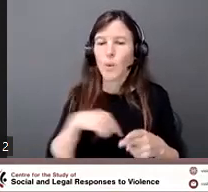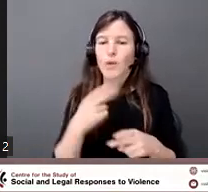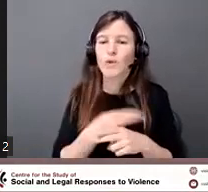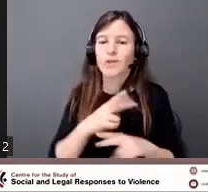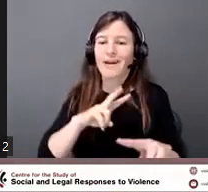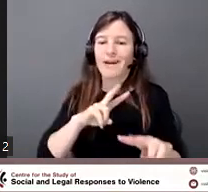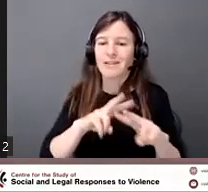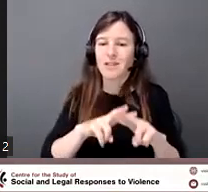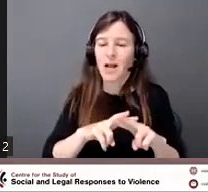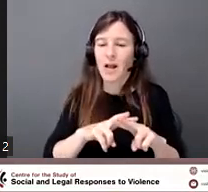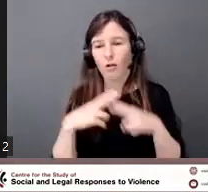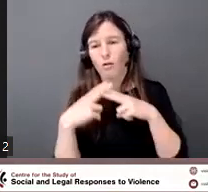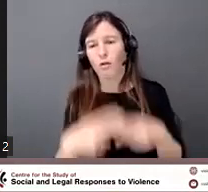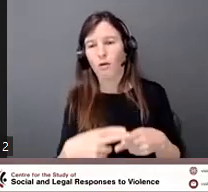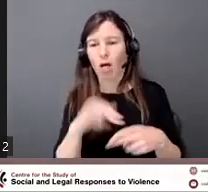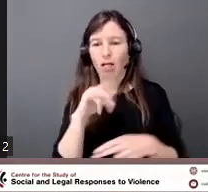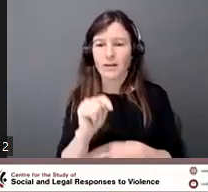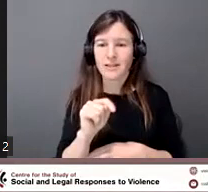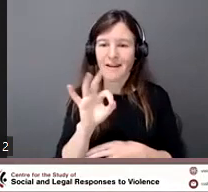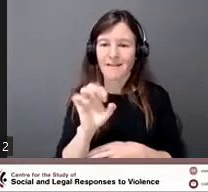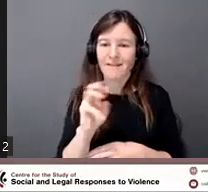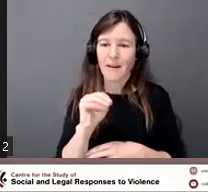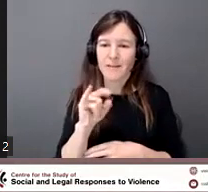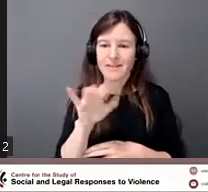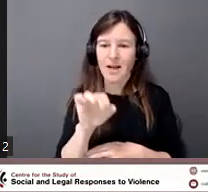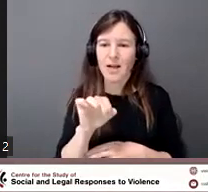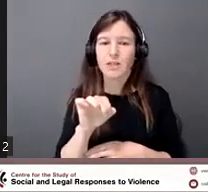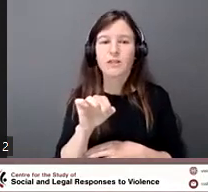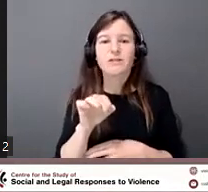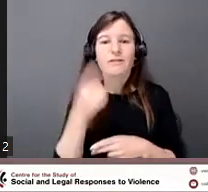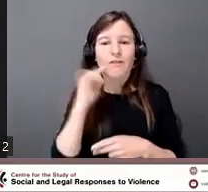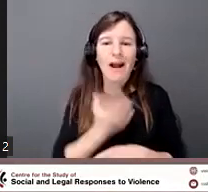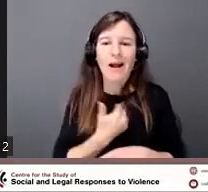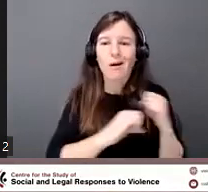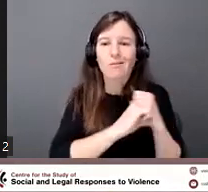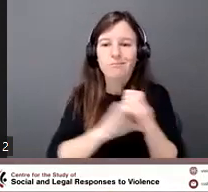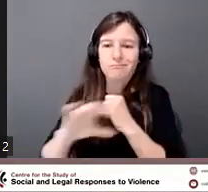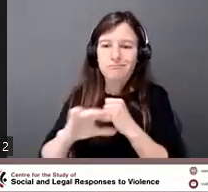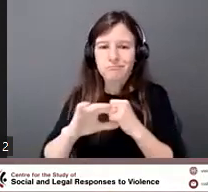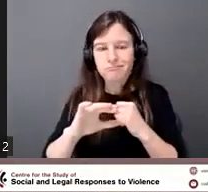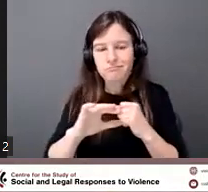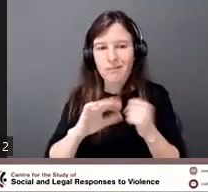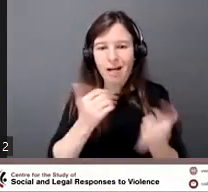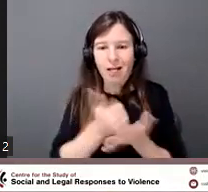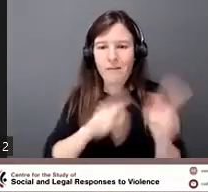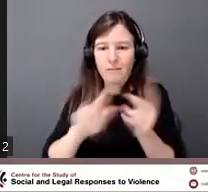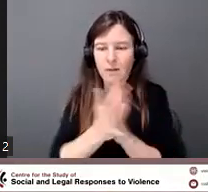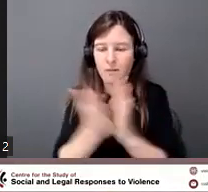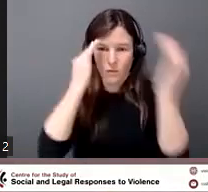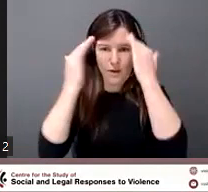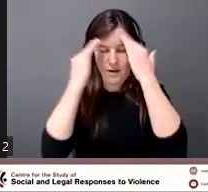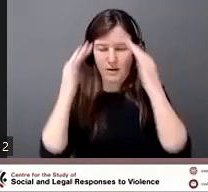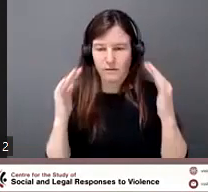in our social media education and public awareness efforts, a hashtag that is gaining ground globally.